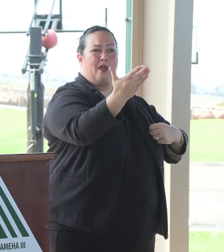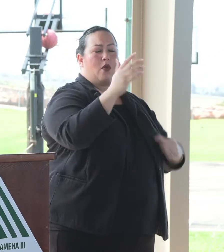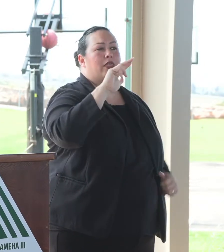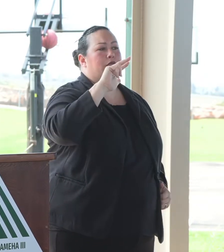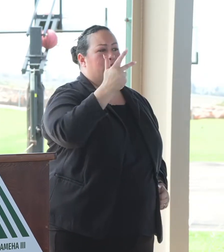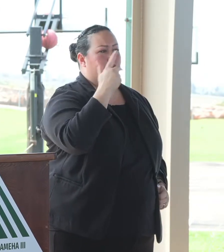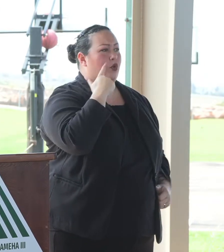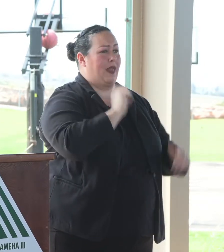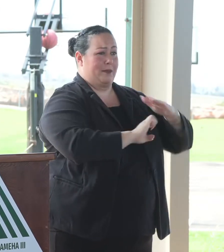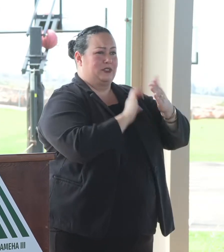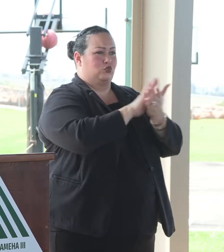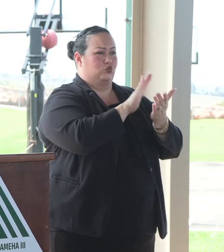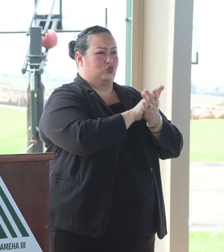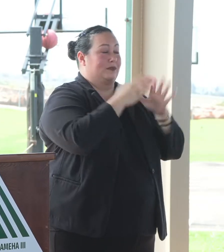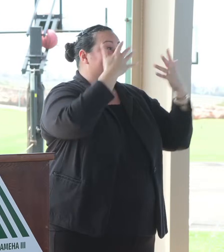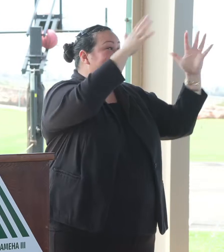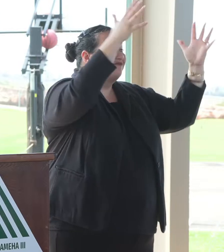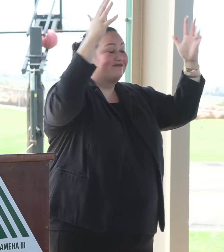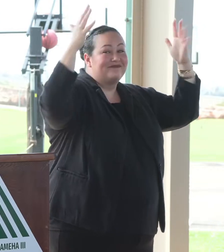School.